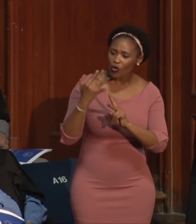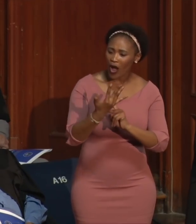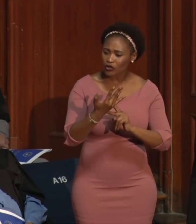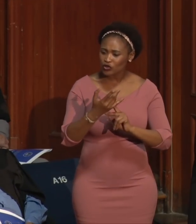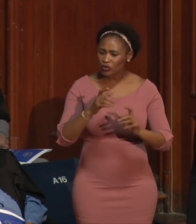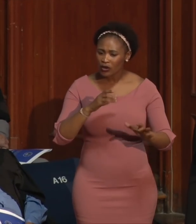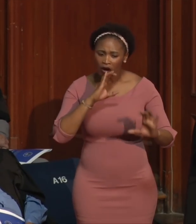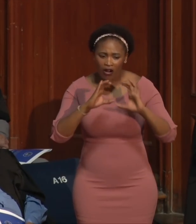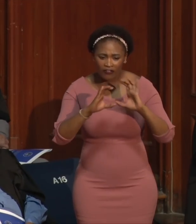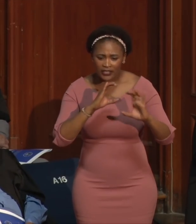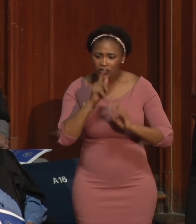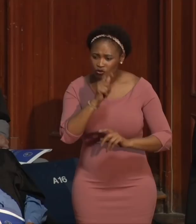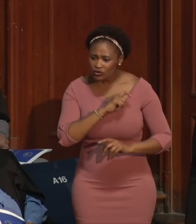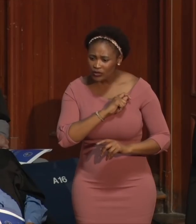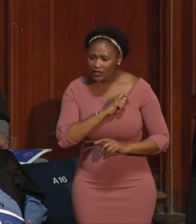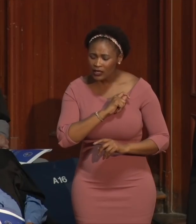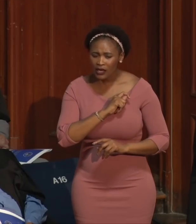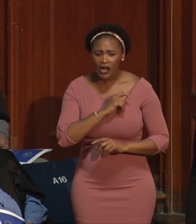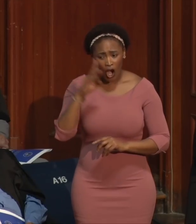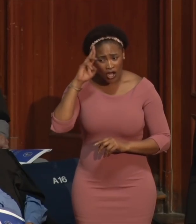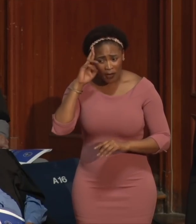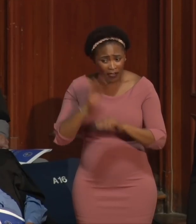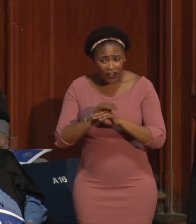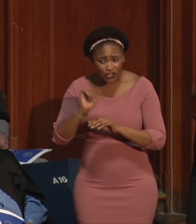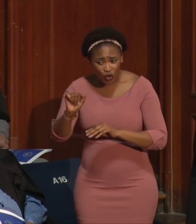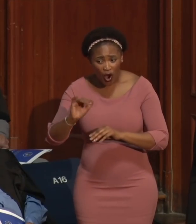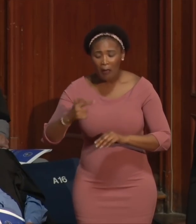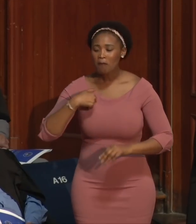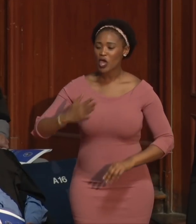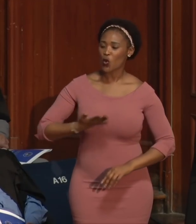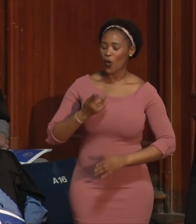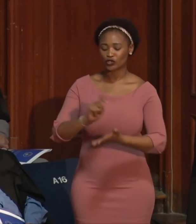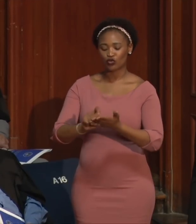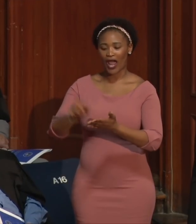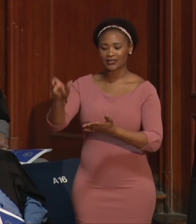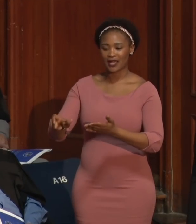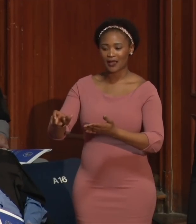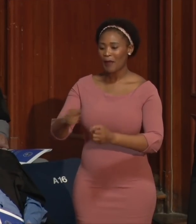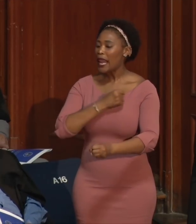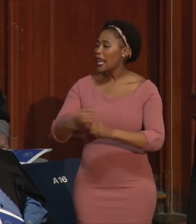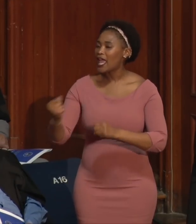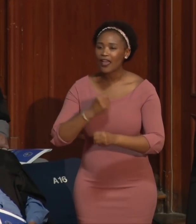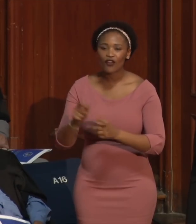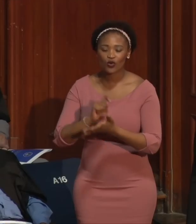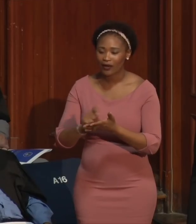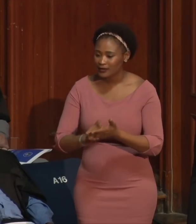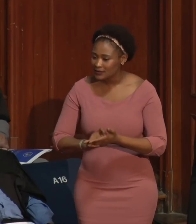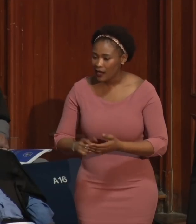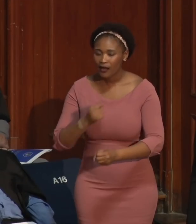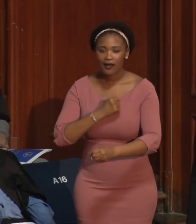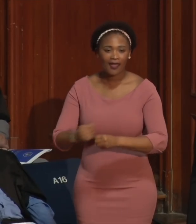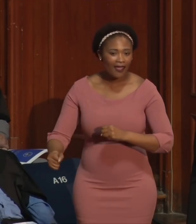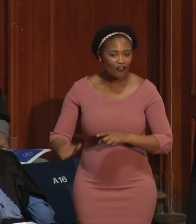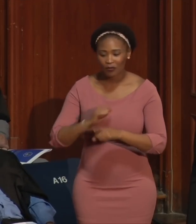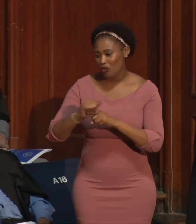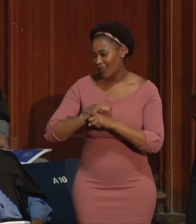Think about that friend who wants to be a writer, but hasn't written for pleasure in years, and doesn't want to practice by taking the odd writing job here and